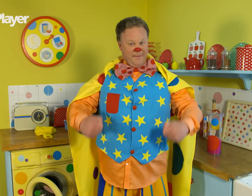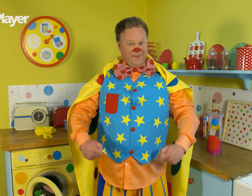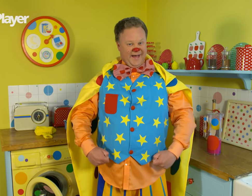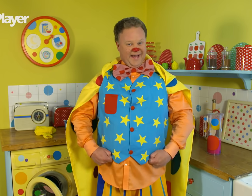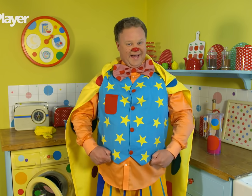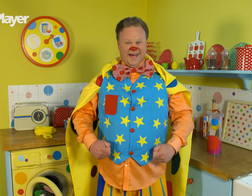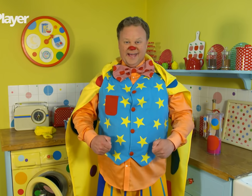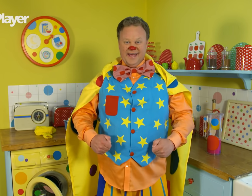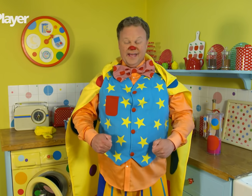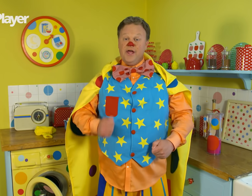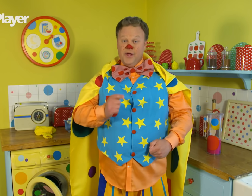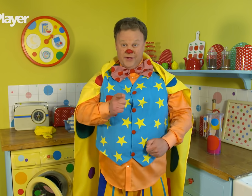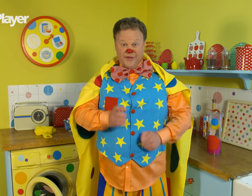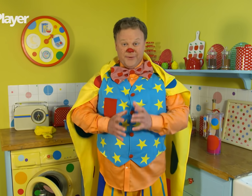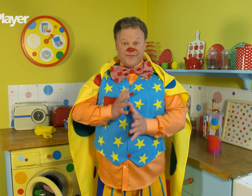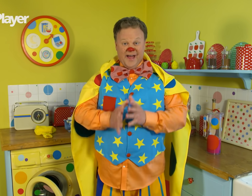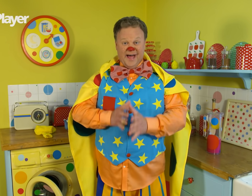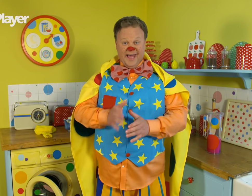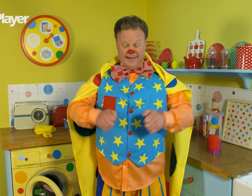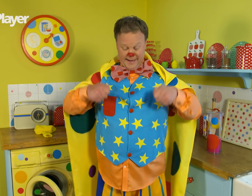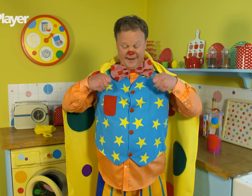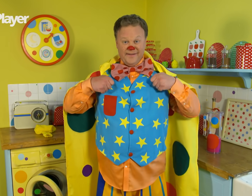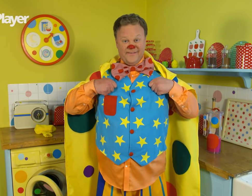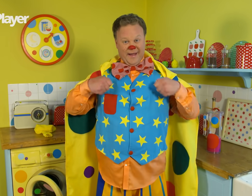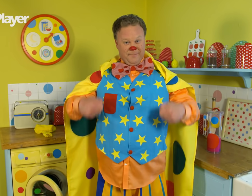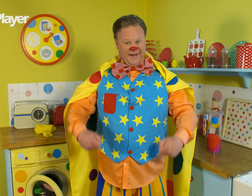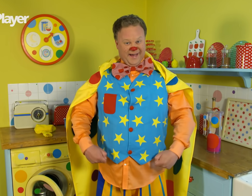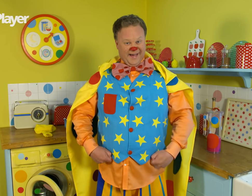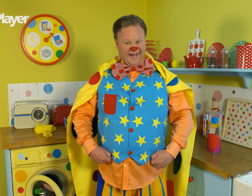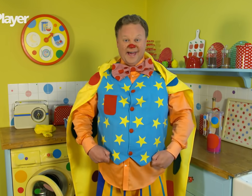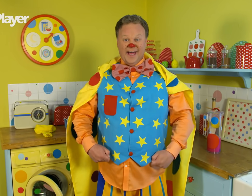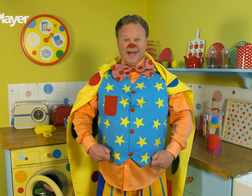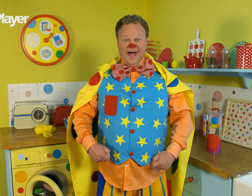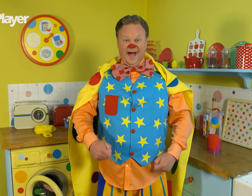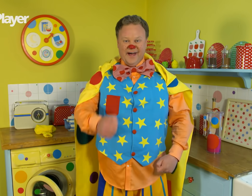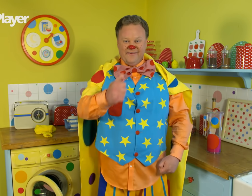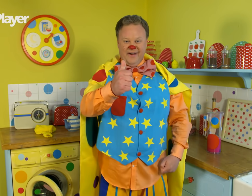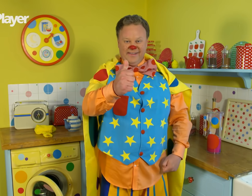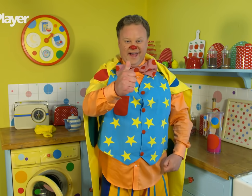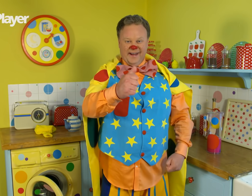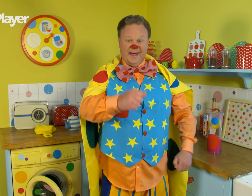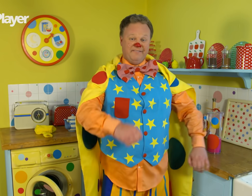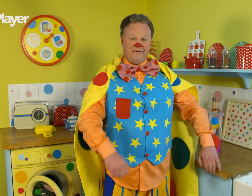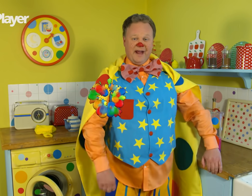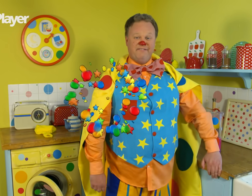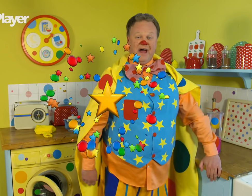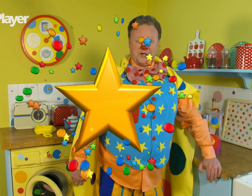Jumper. You sign. Jumper. Well done. Very